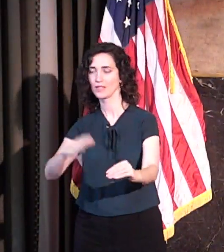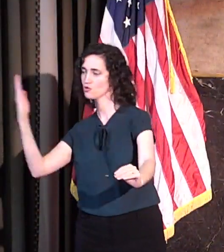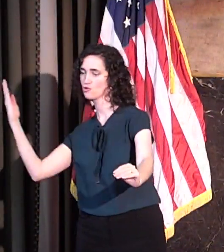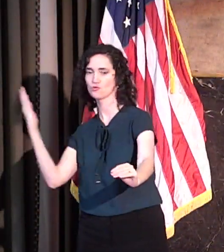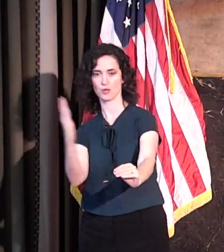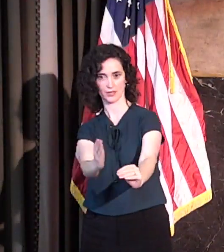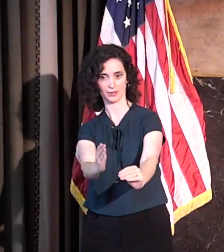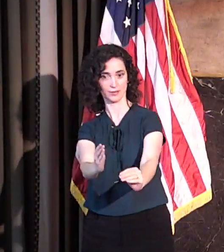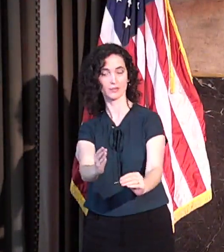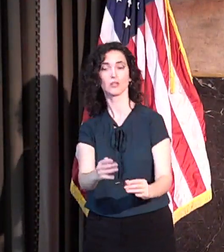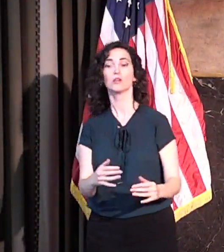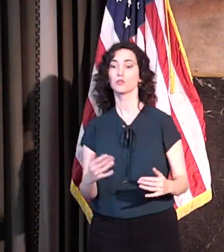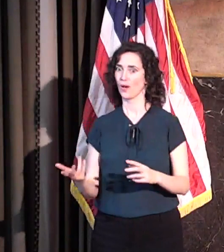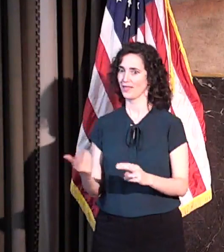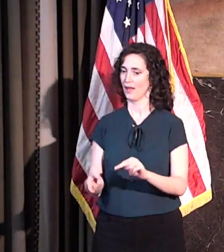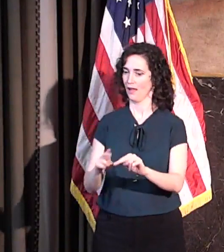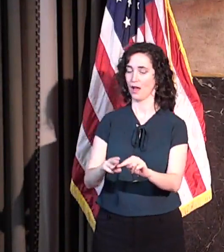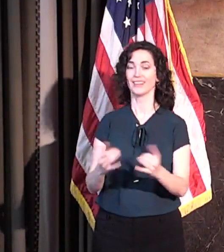total of